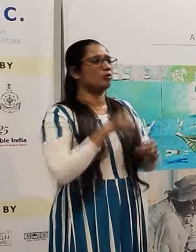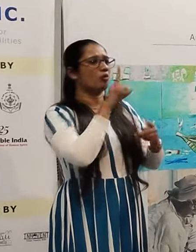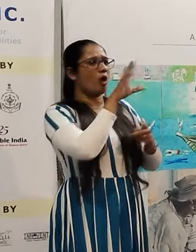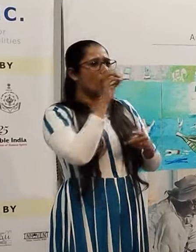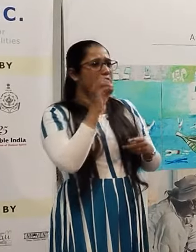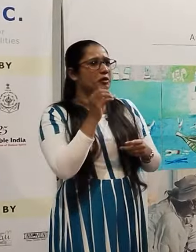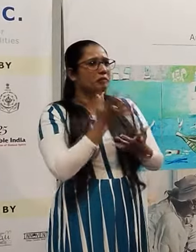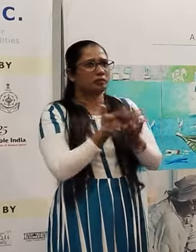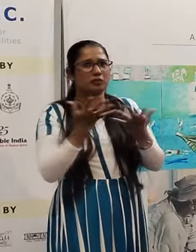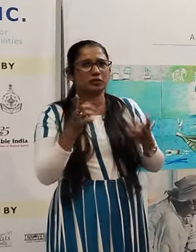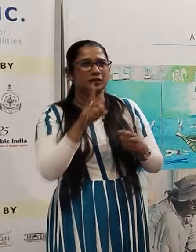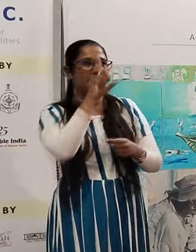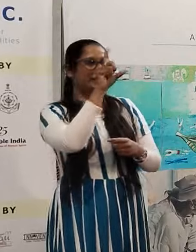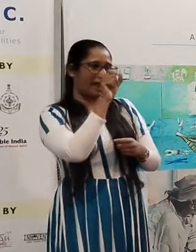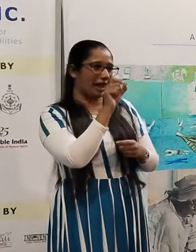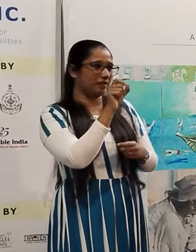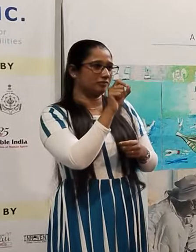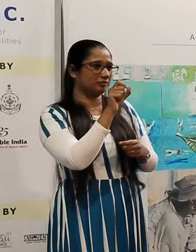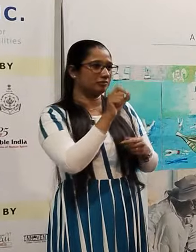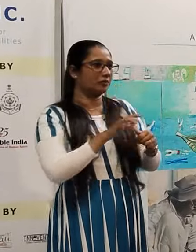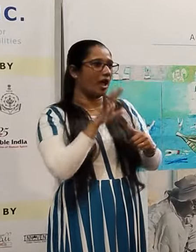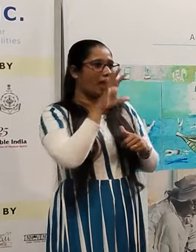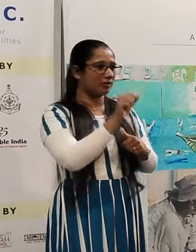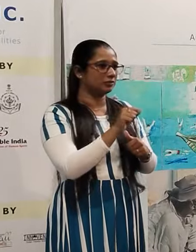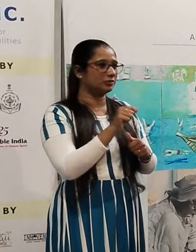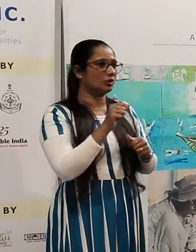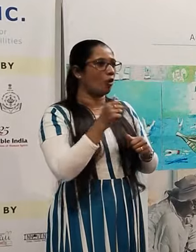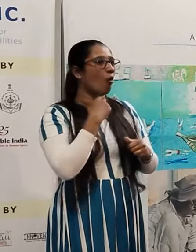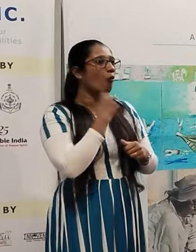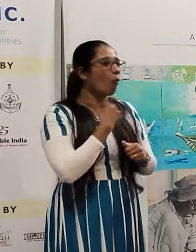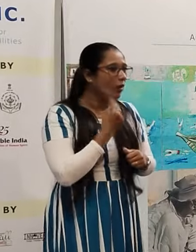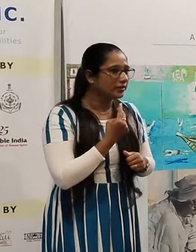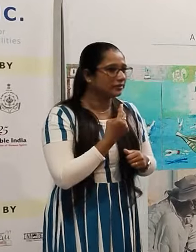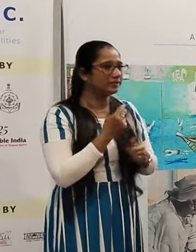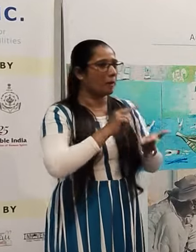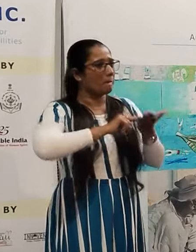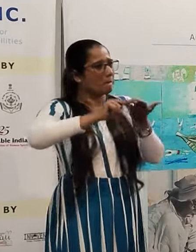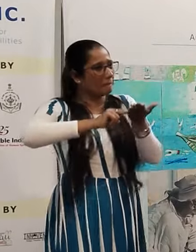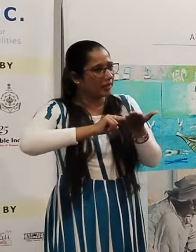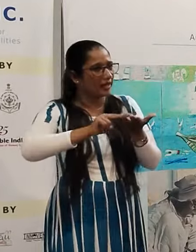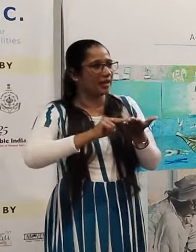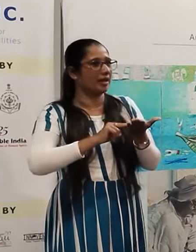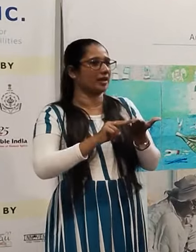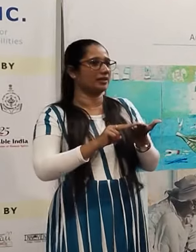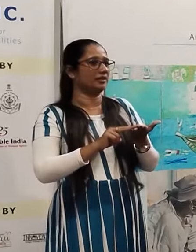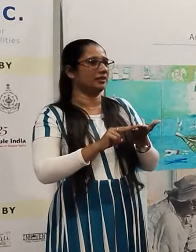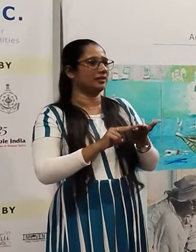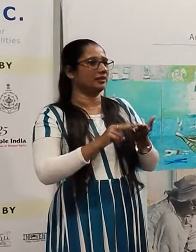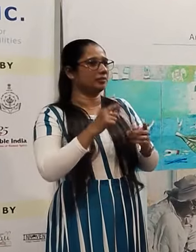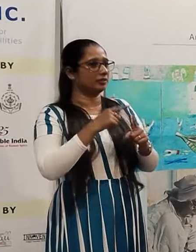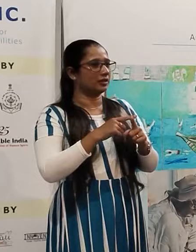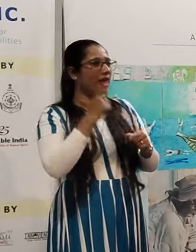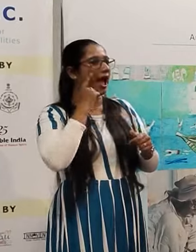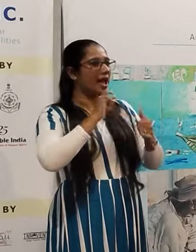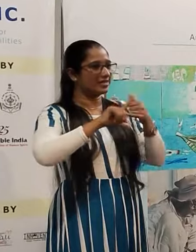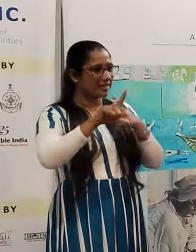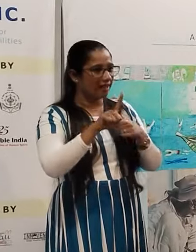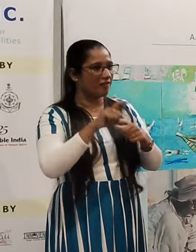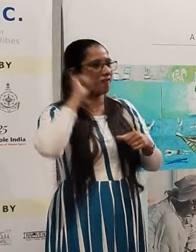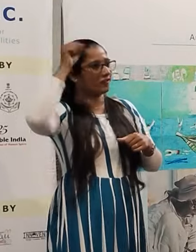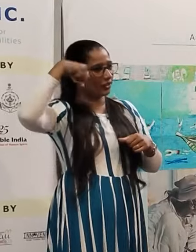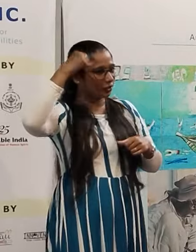100 works that you've seen, 10 of the works have an audio guide, a braille script. It has an ISL